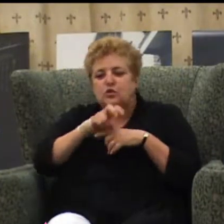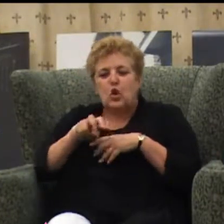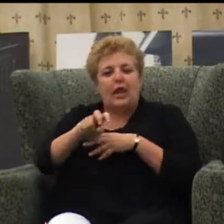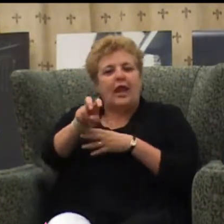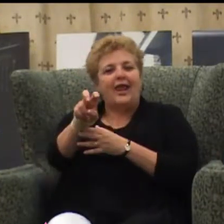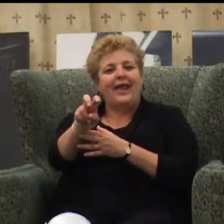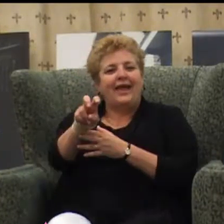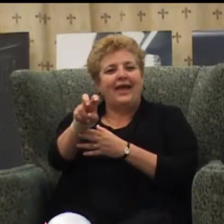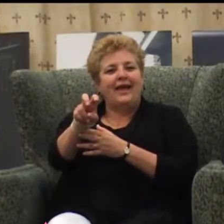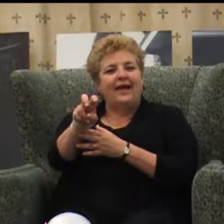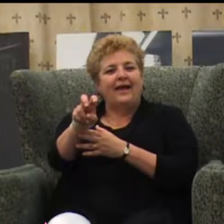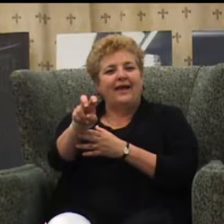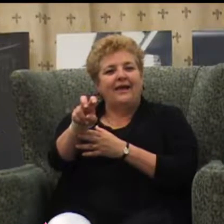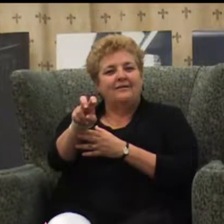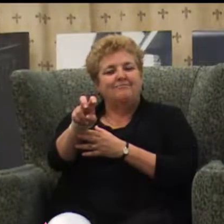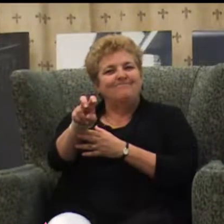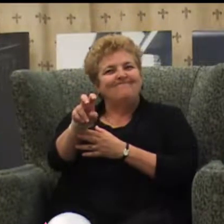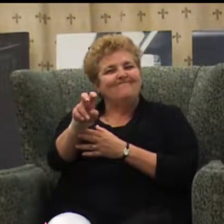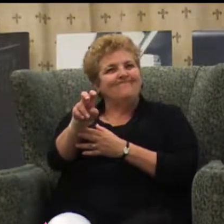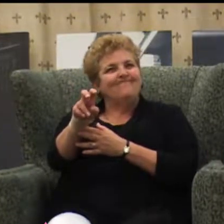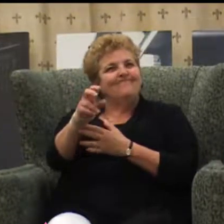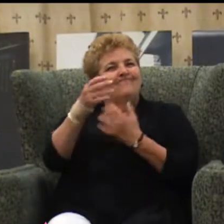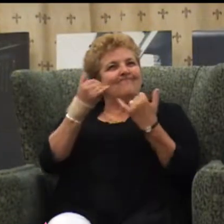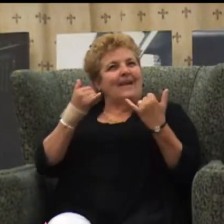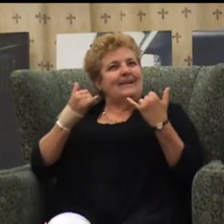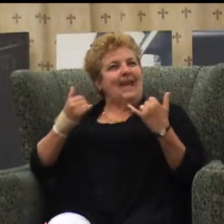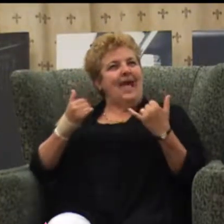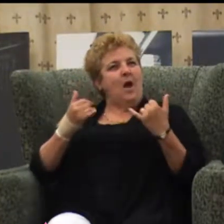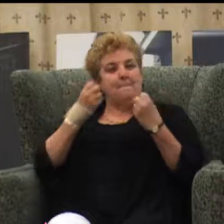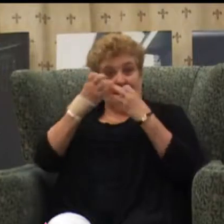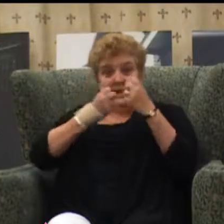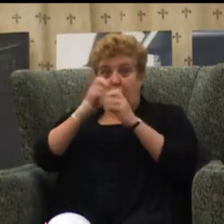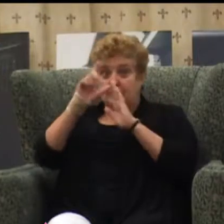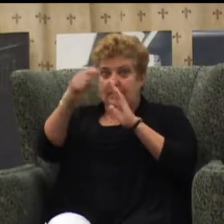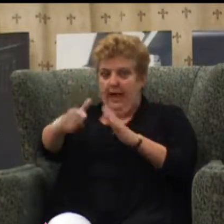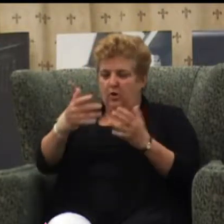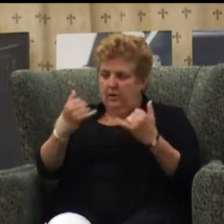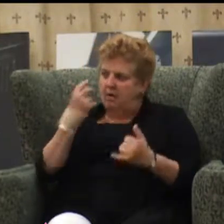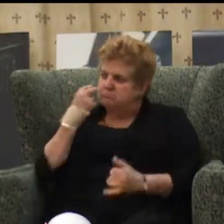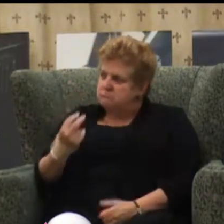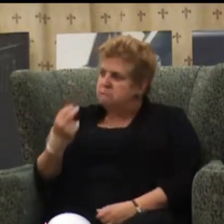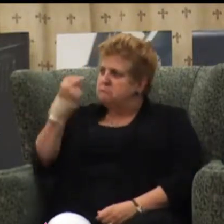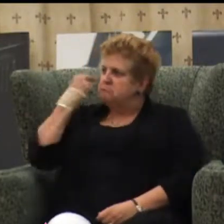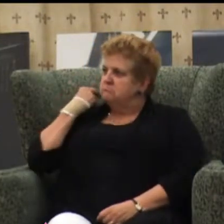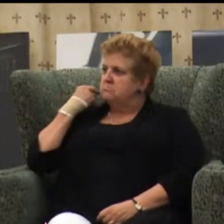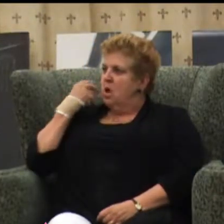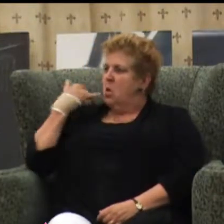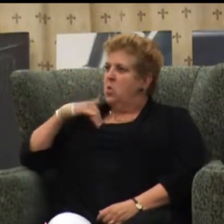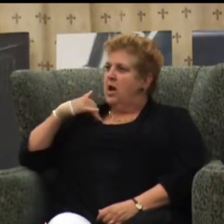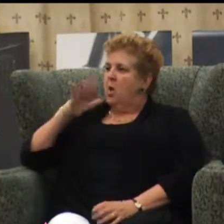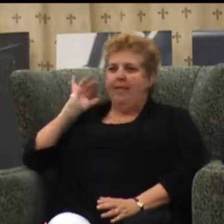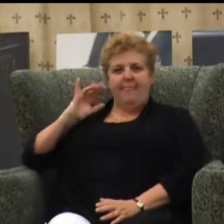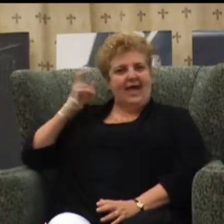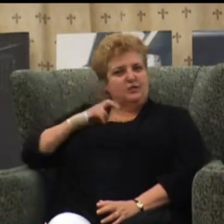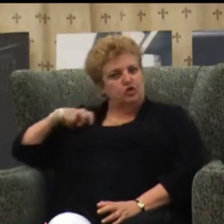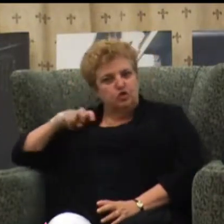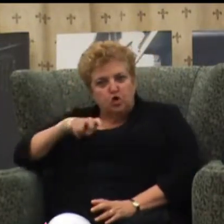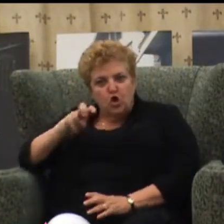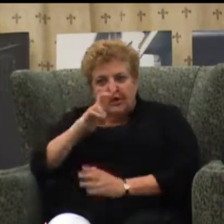And you know, all of these years later, I understand that that journey to recovery, just like that journey to surrender, that each